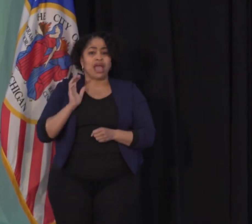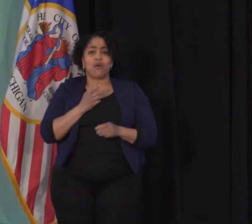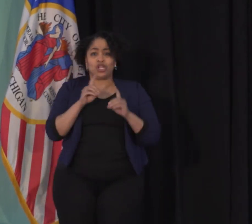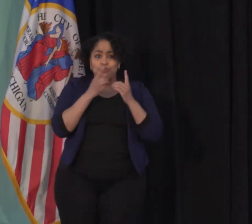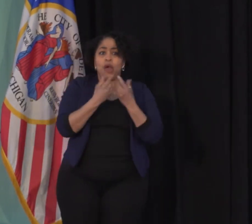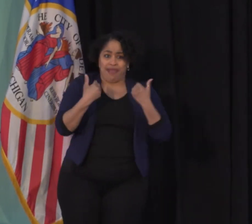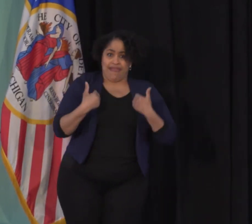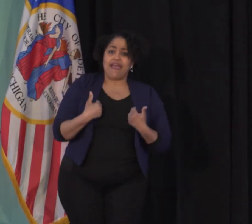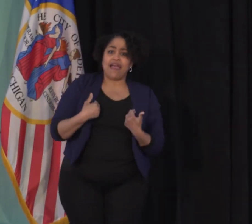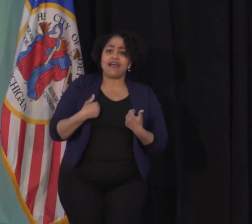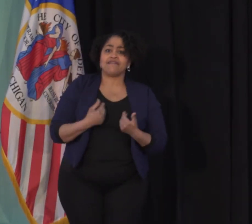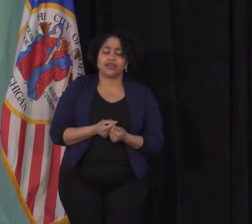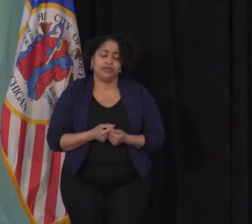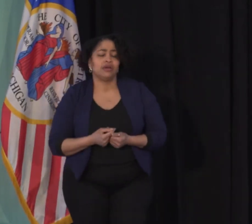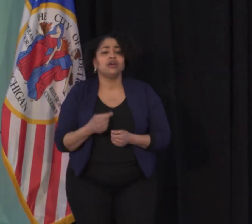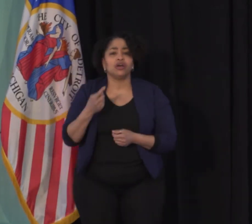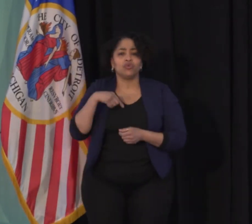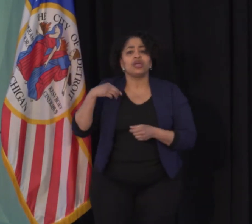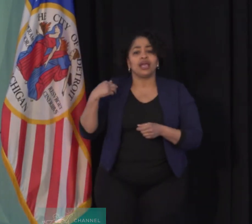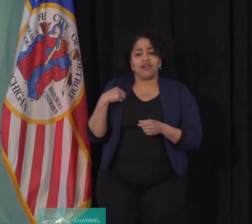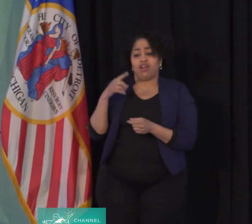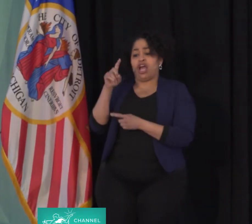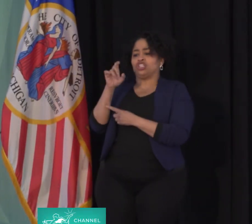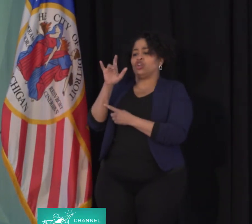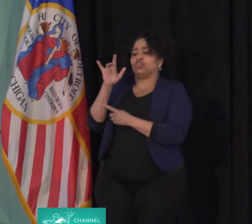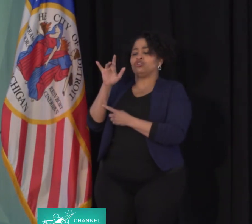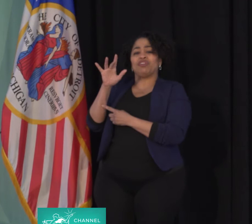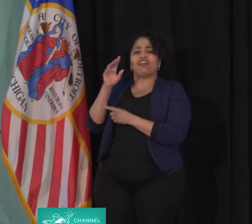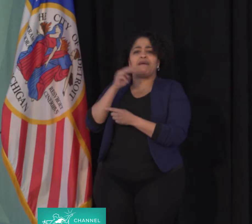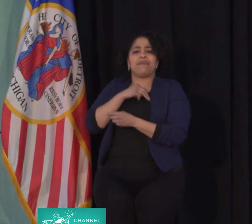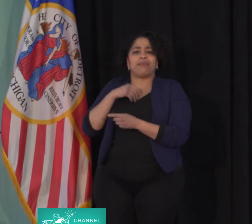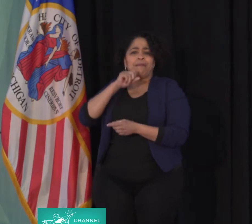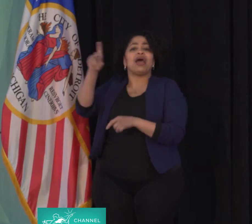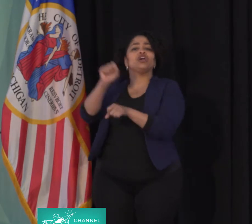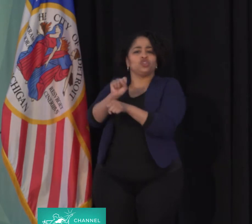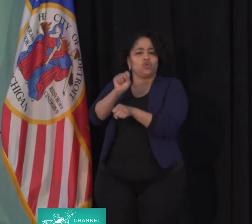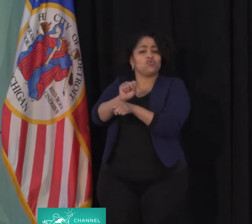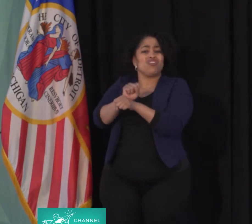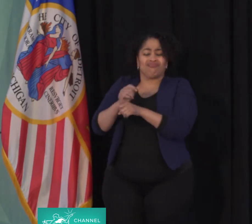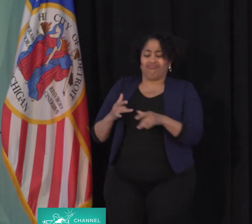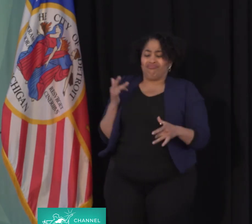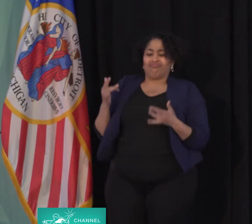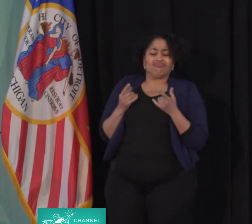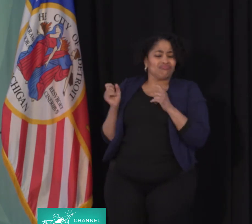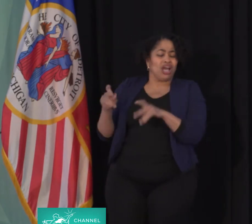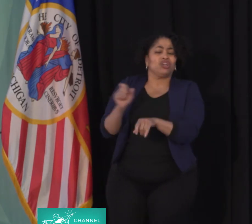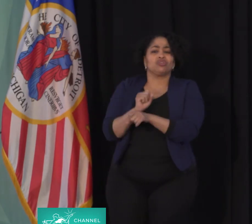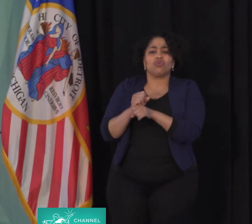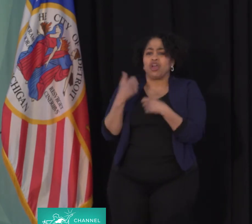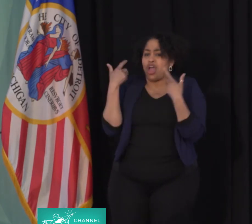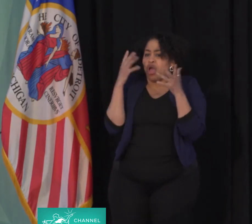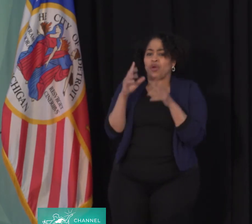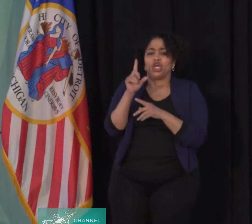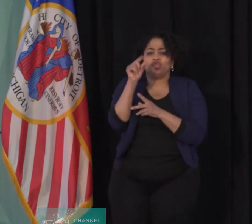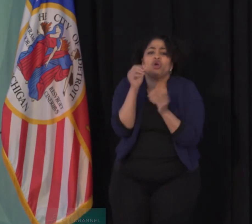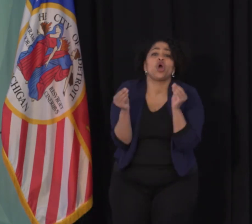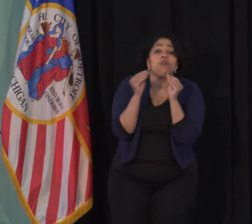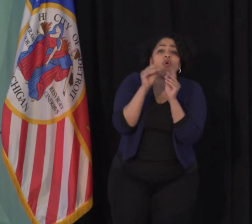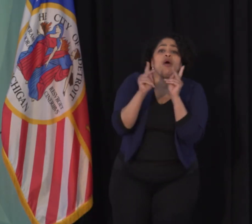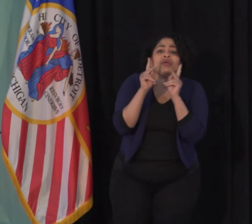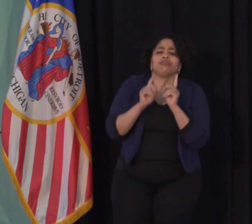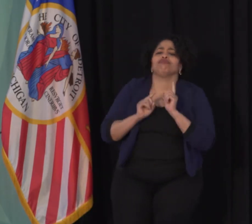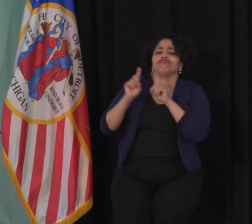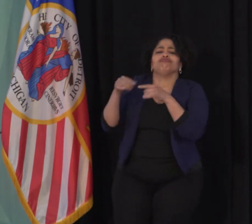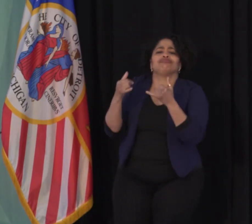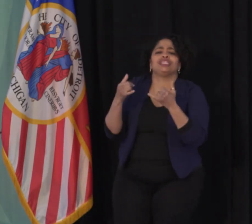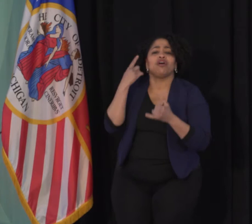have. We've returned 175 members to work. They're eager to work. We've already returned over 20 additional today with our 15-minute